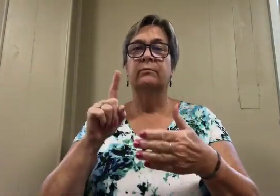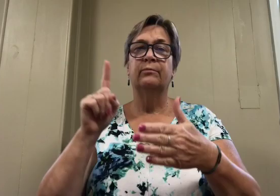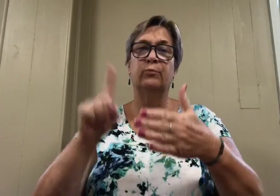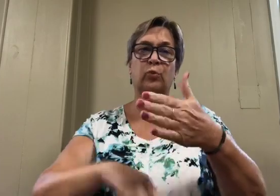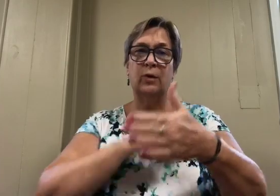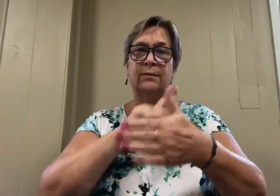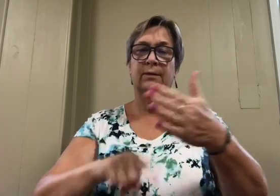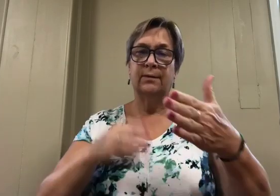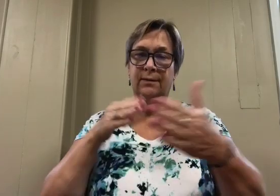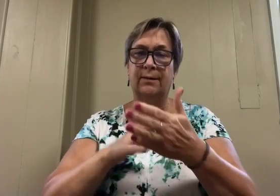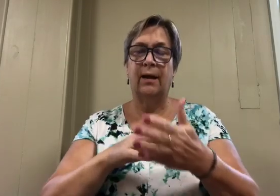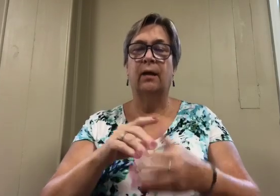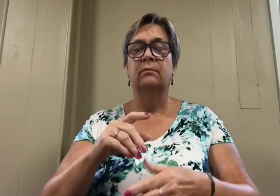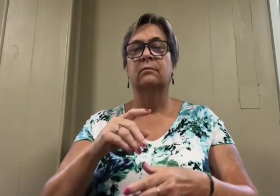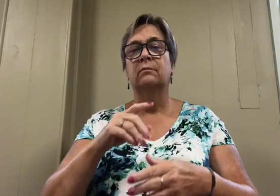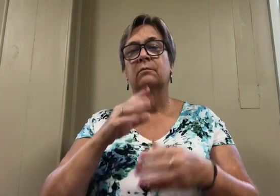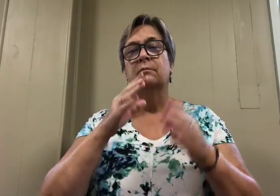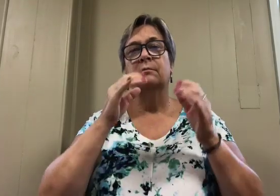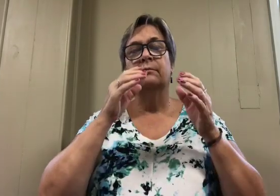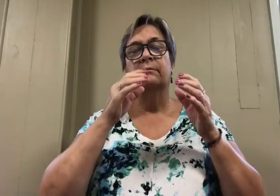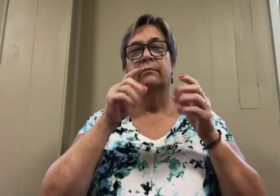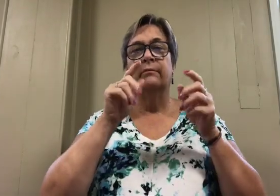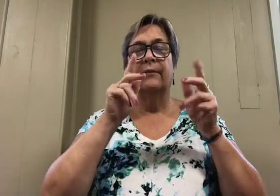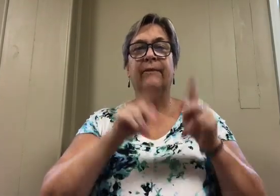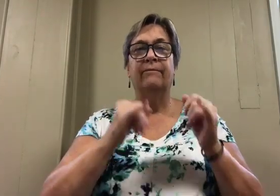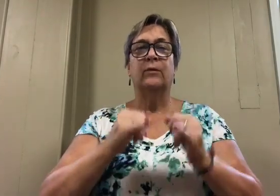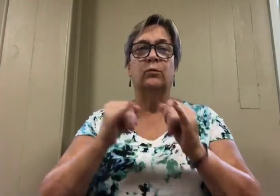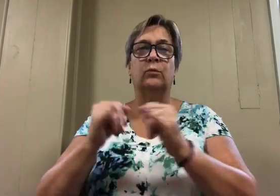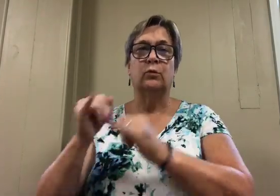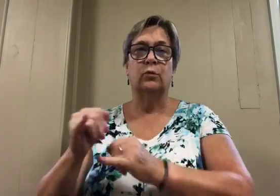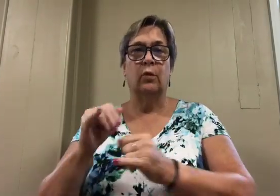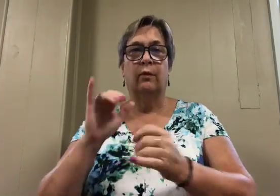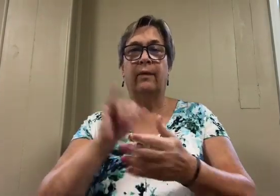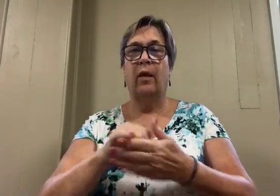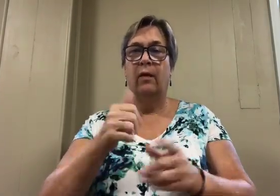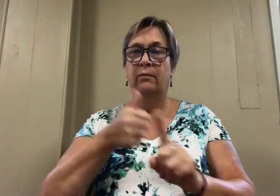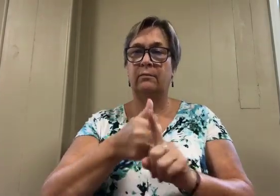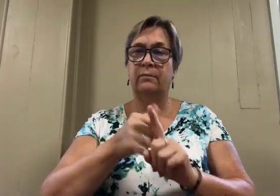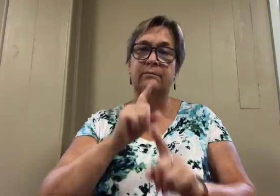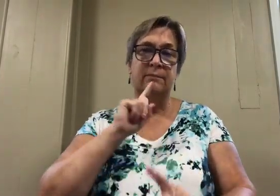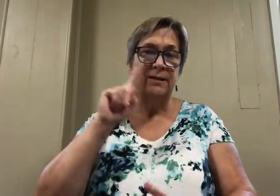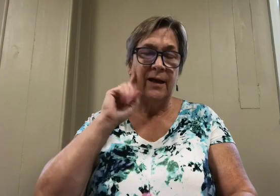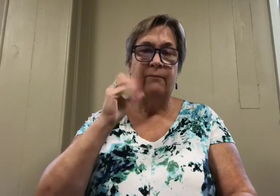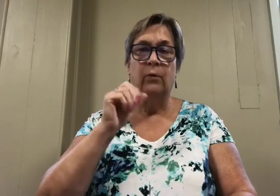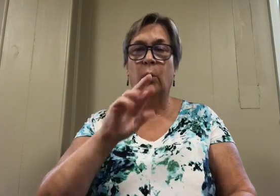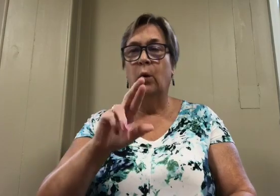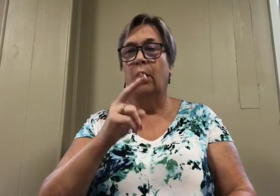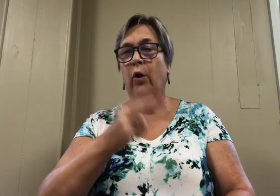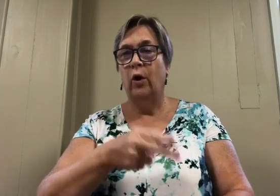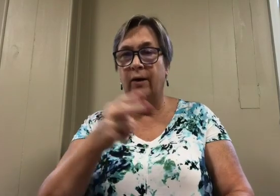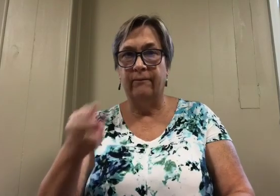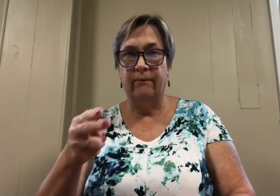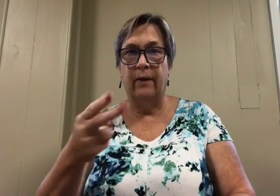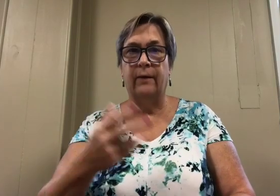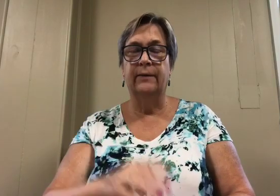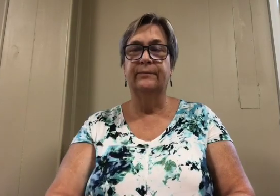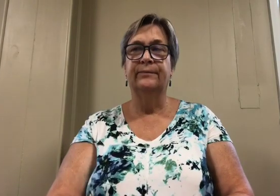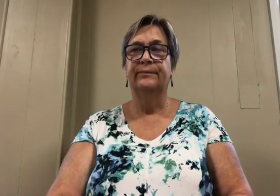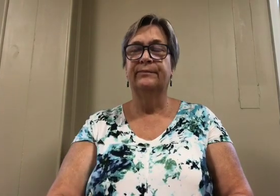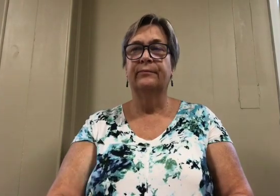is discrimination or prejudice against individuals who themselves are deaf or hard of